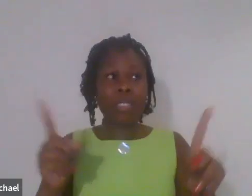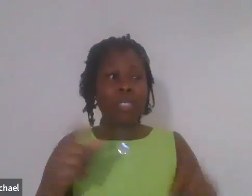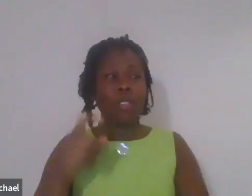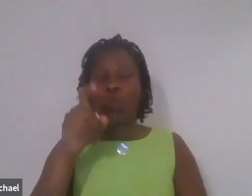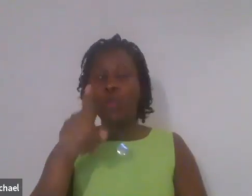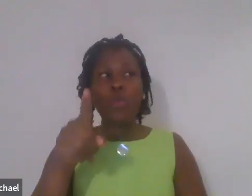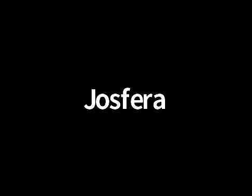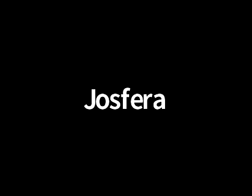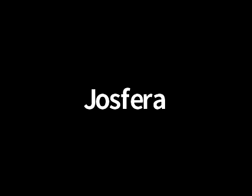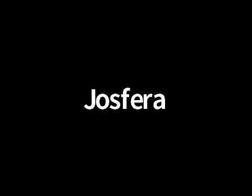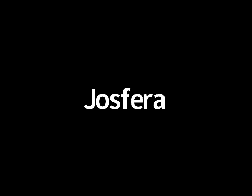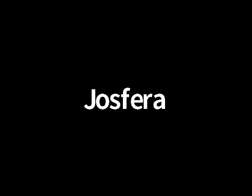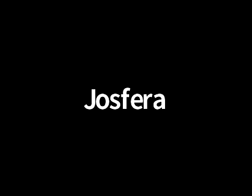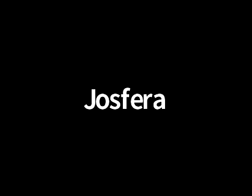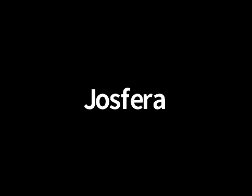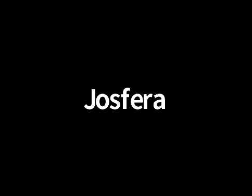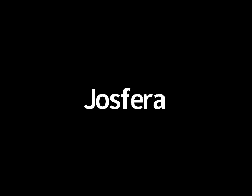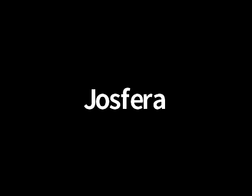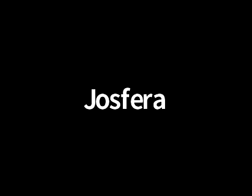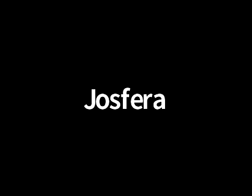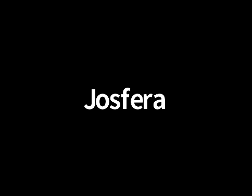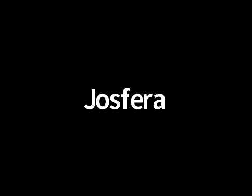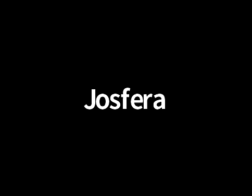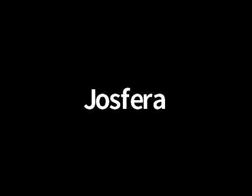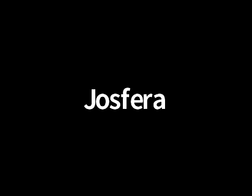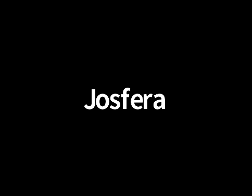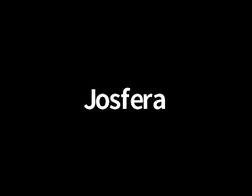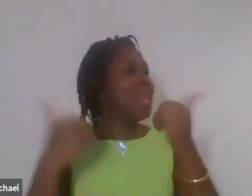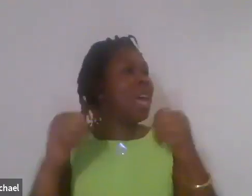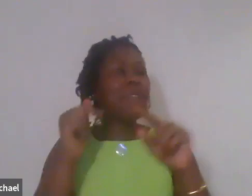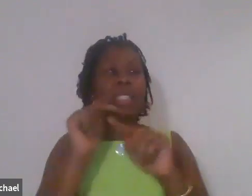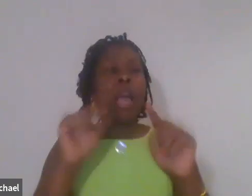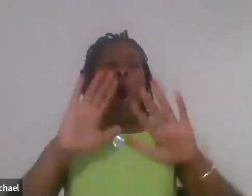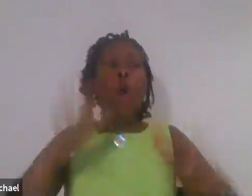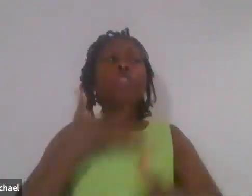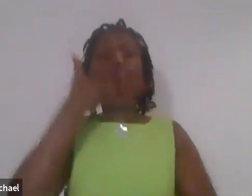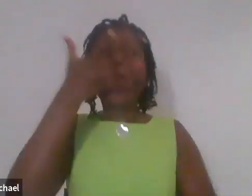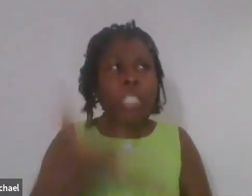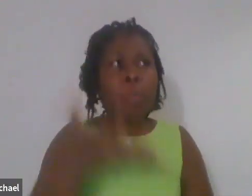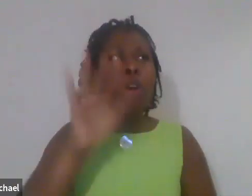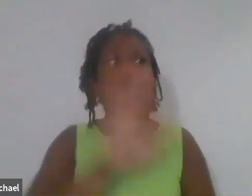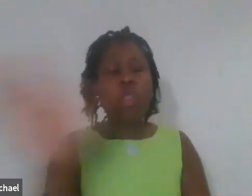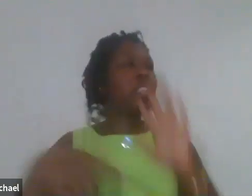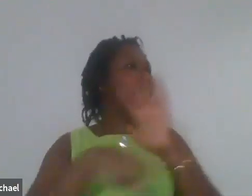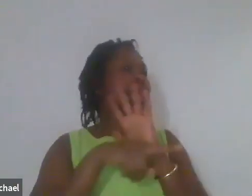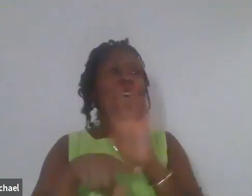you should not revenge. or to respond to